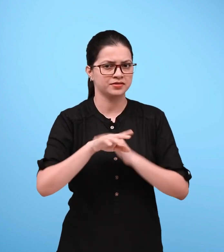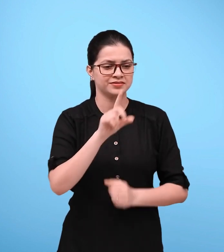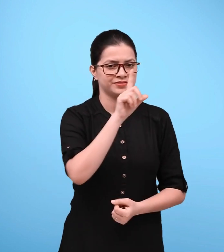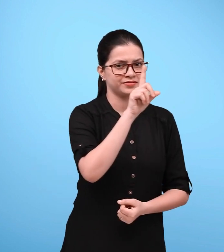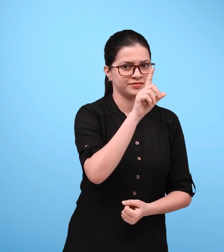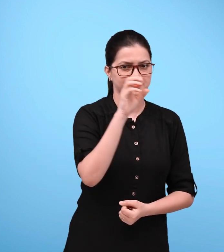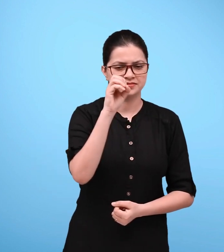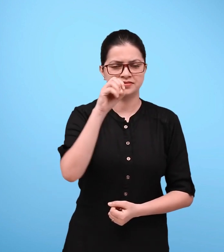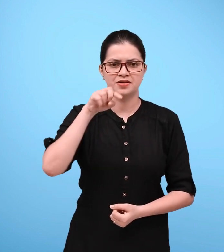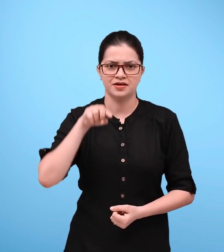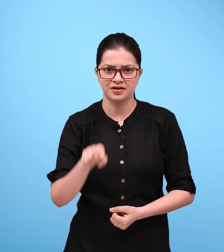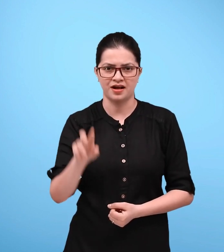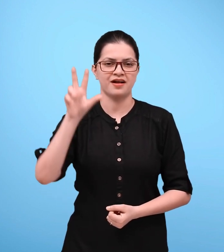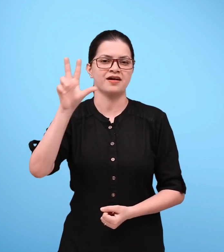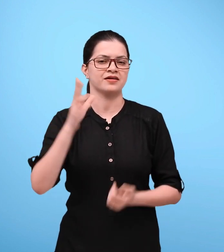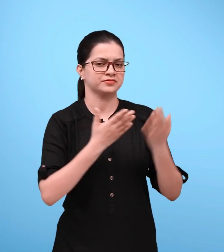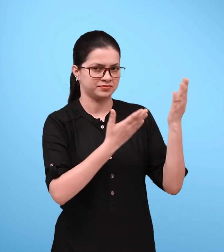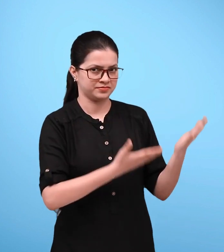Figure 10.8a.